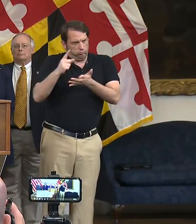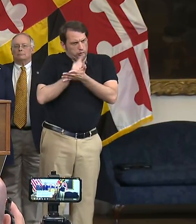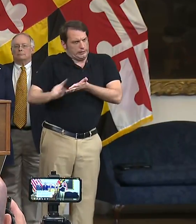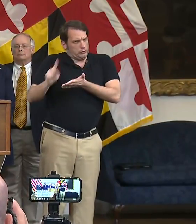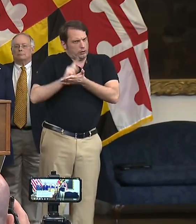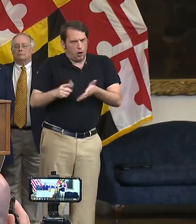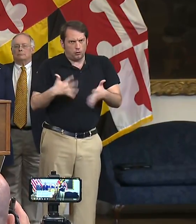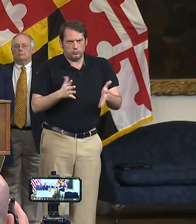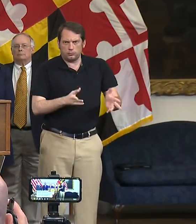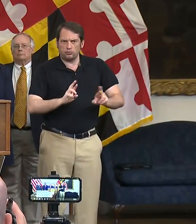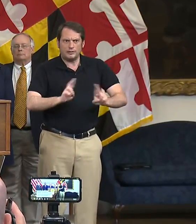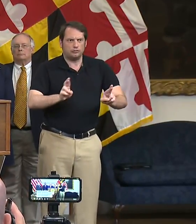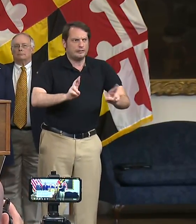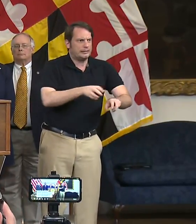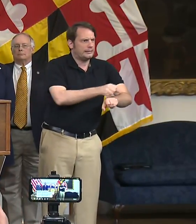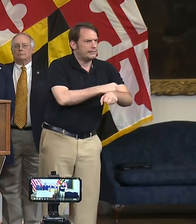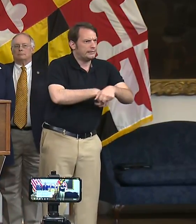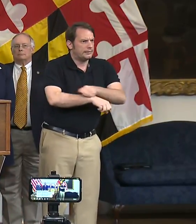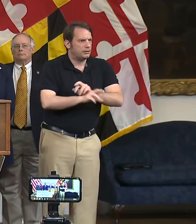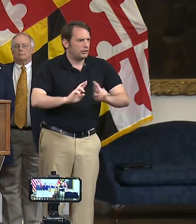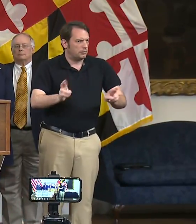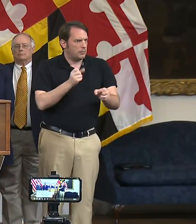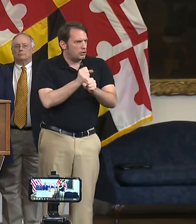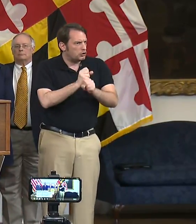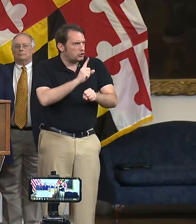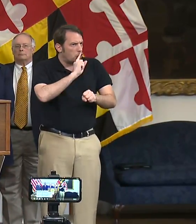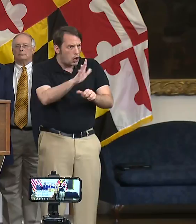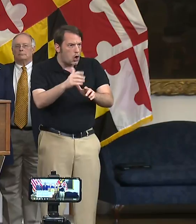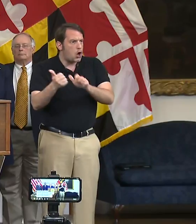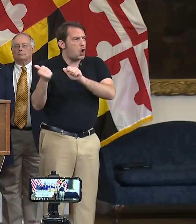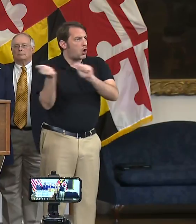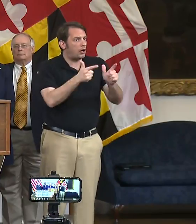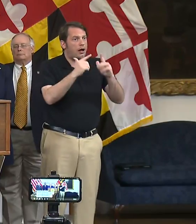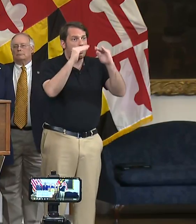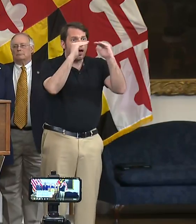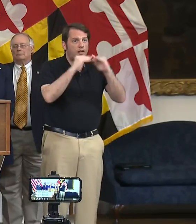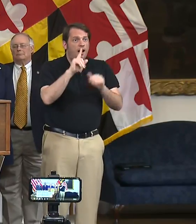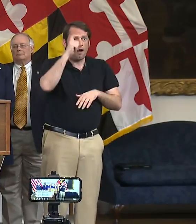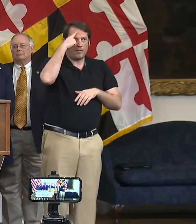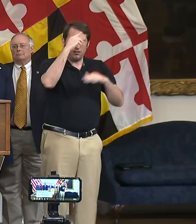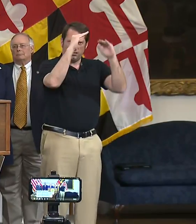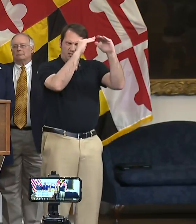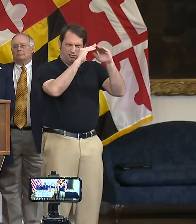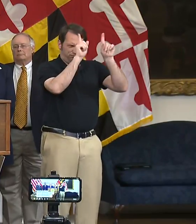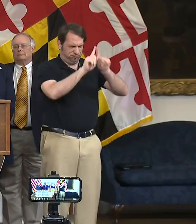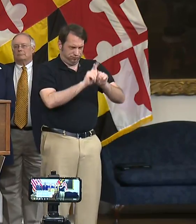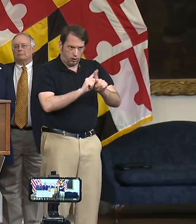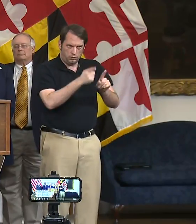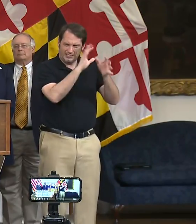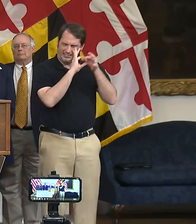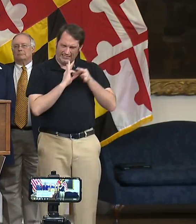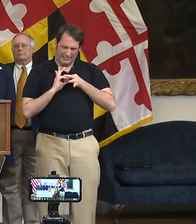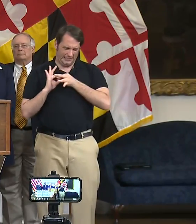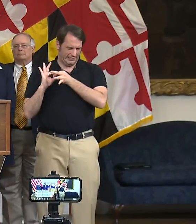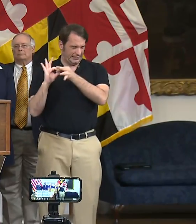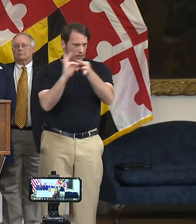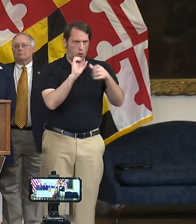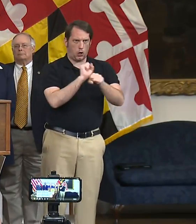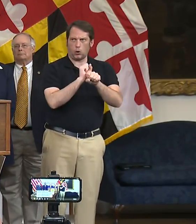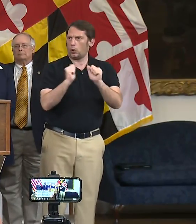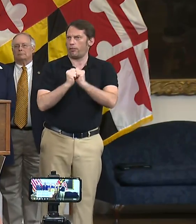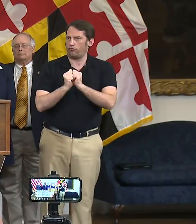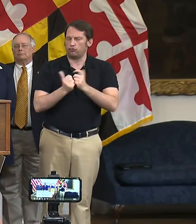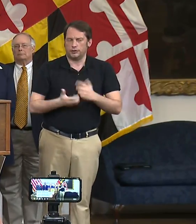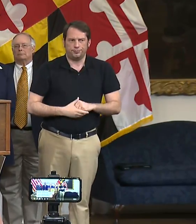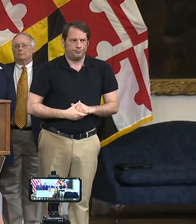that all levels of government are working together in response to this threat to public health. On